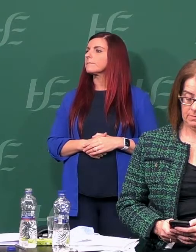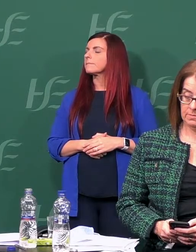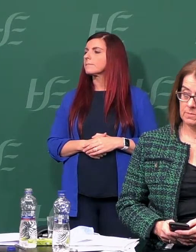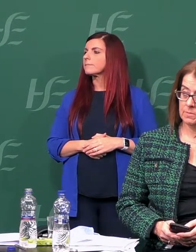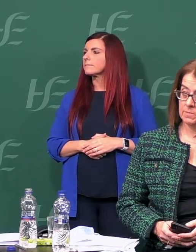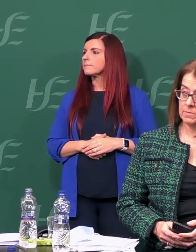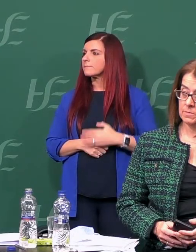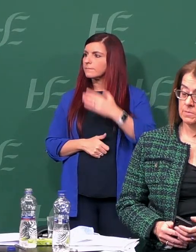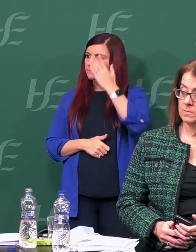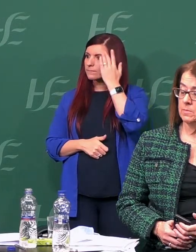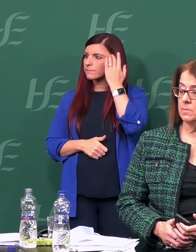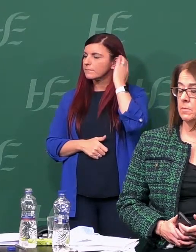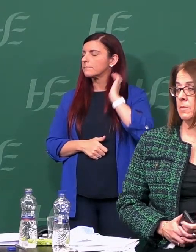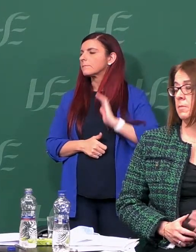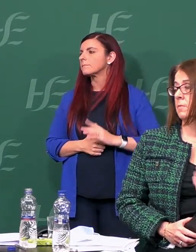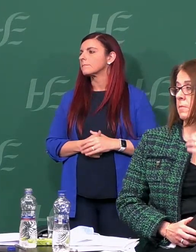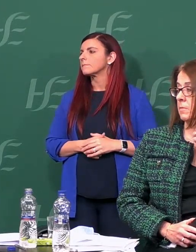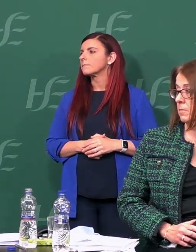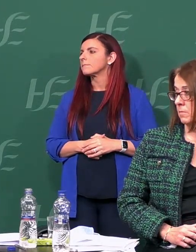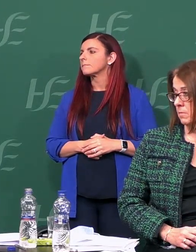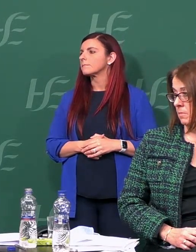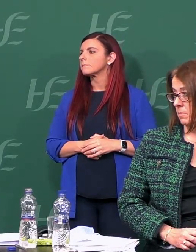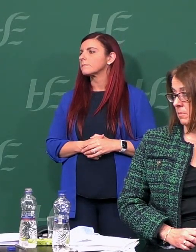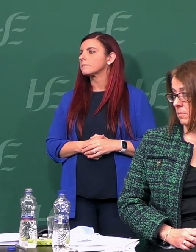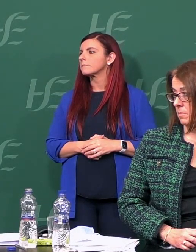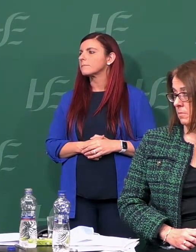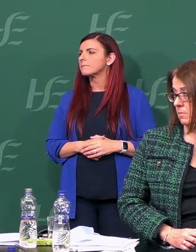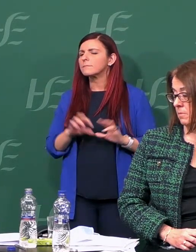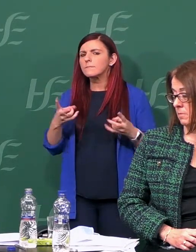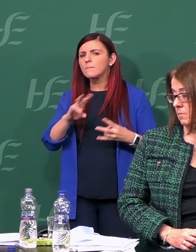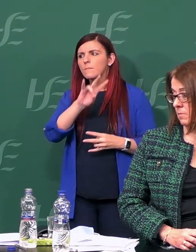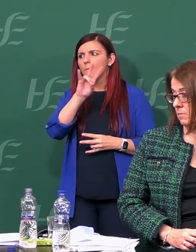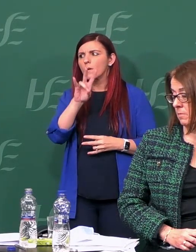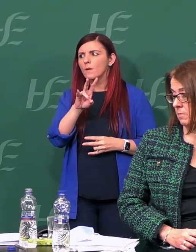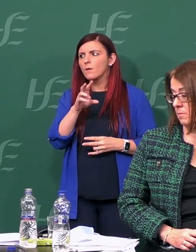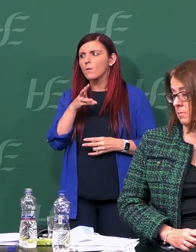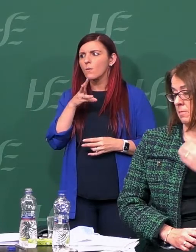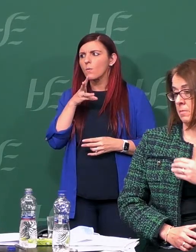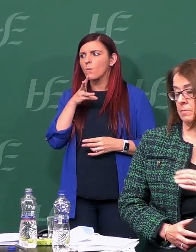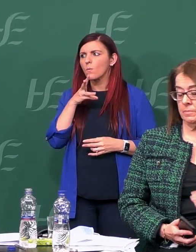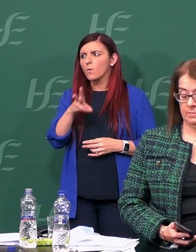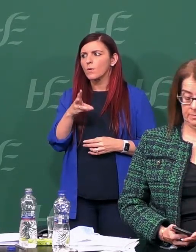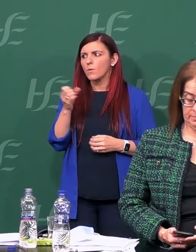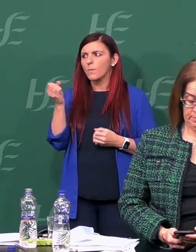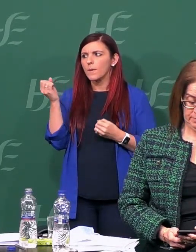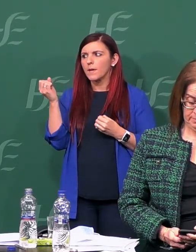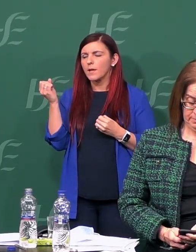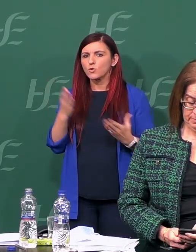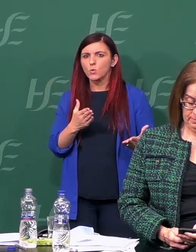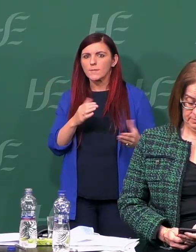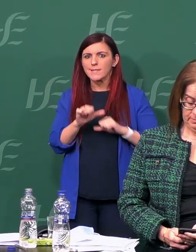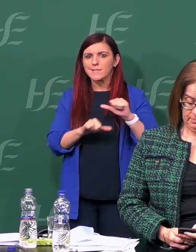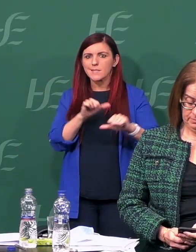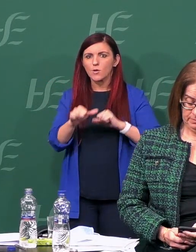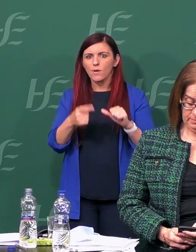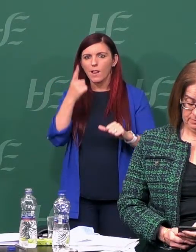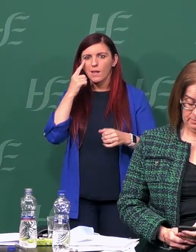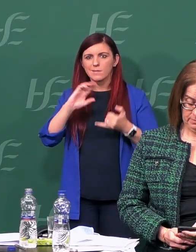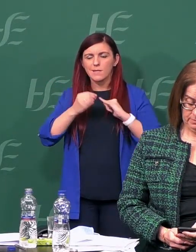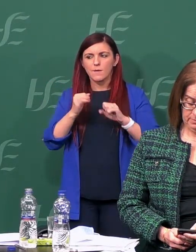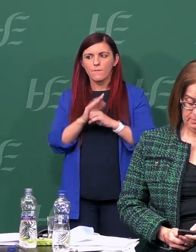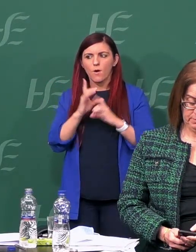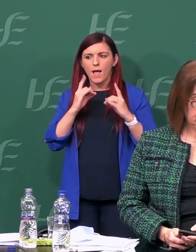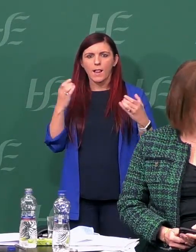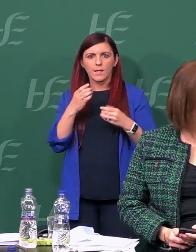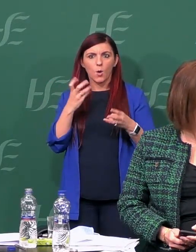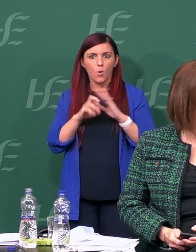Rowan Smith from the Irish Daily Mail. Just a quick question. Are we going to reintroduce this serial testing for healthcare workers in hospitals? Do you